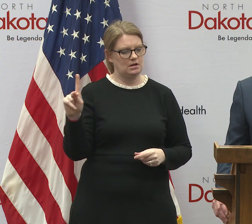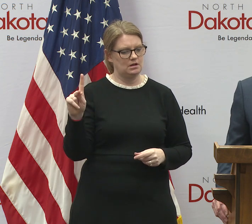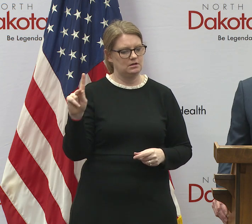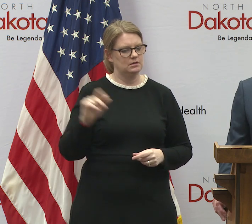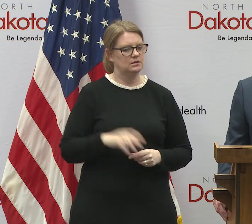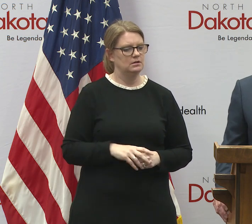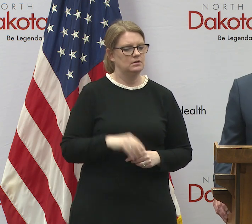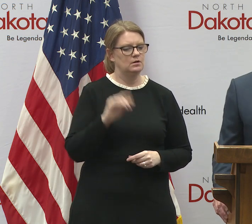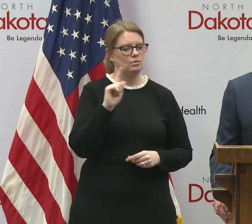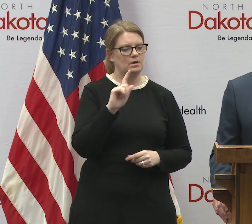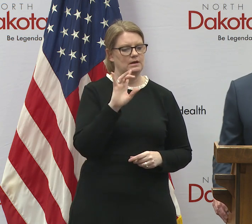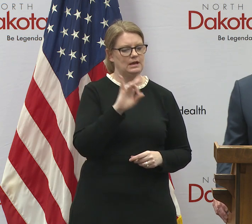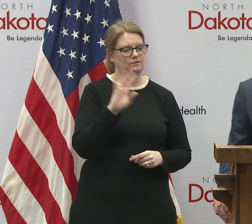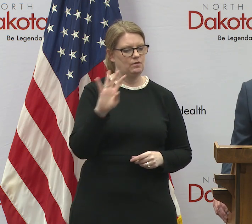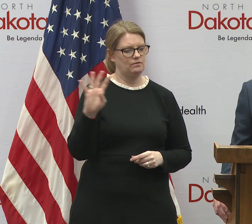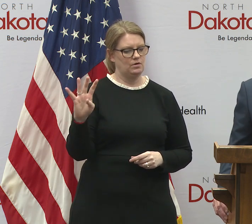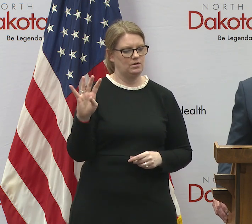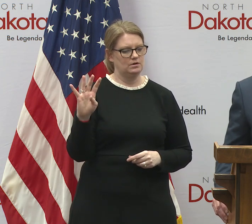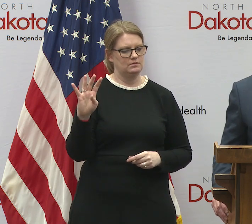1-844-44-TALK-2.